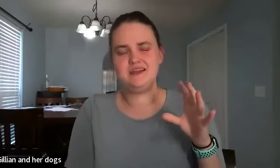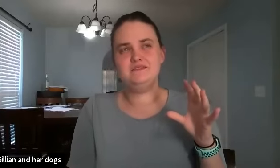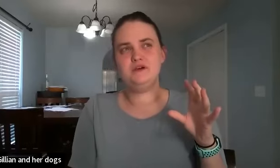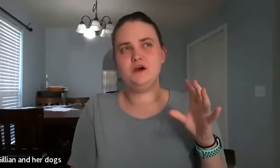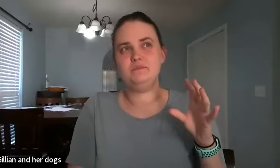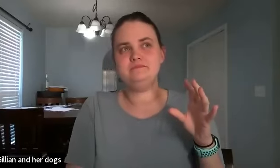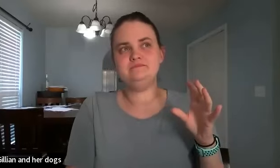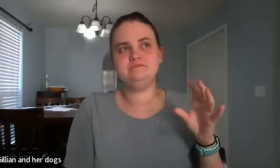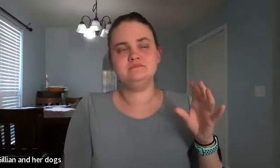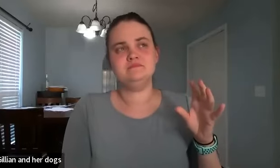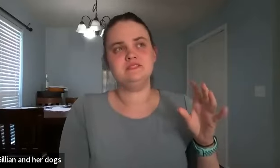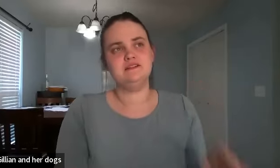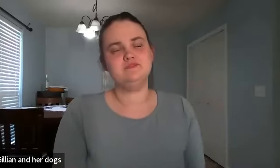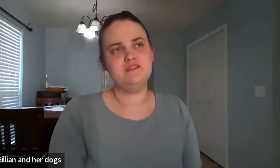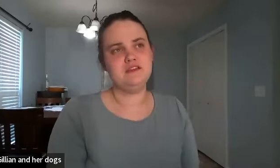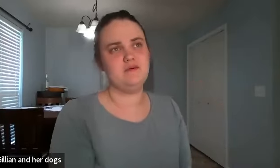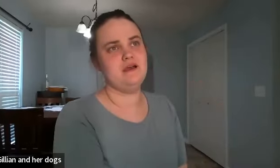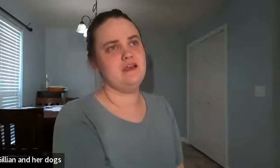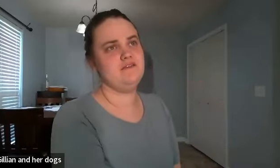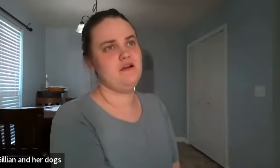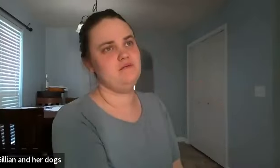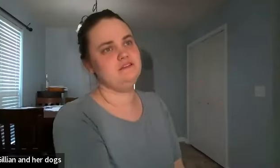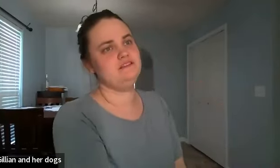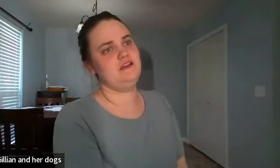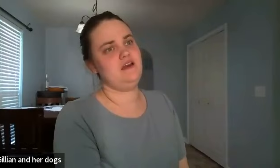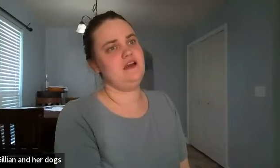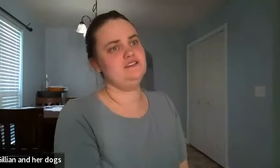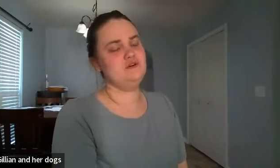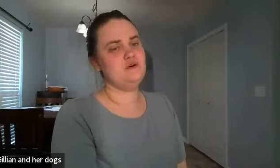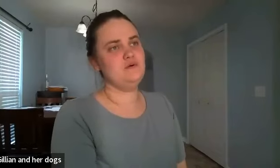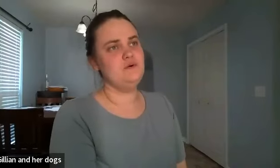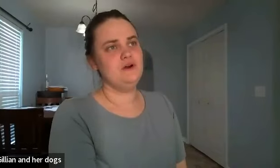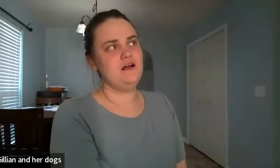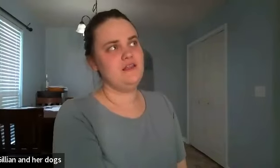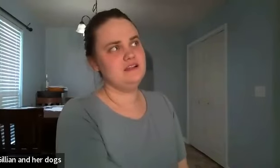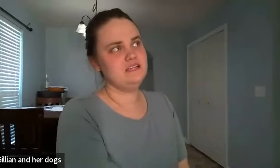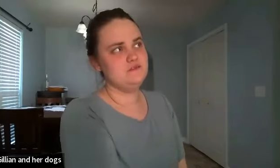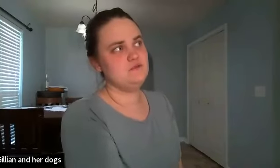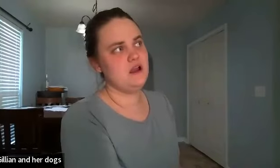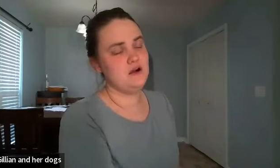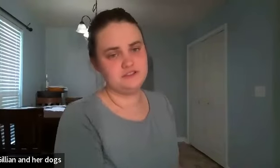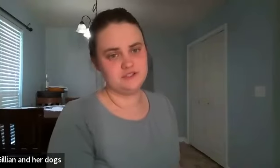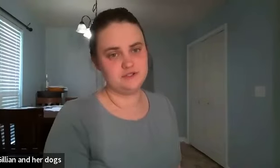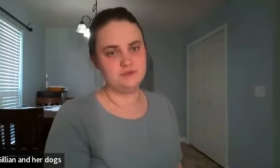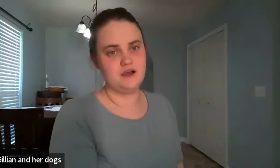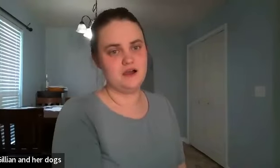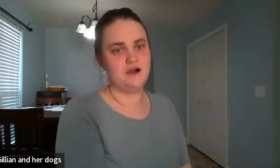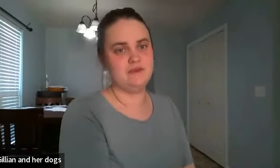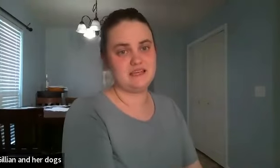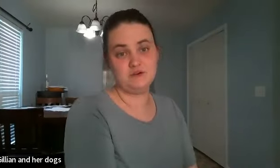of trying to think of a way of how I would say that. So a lot of times what I'll do is